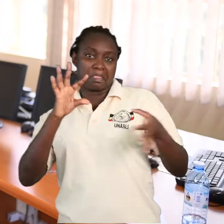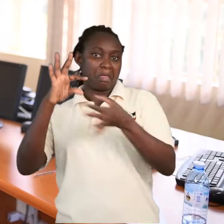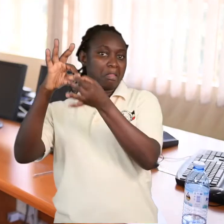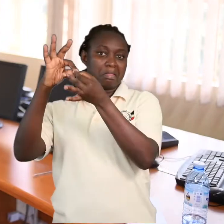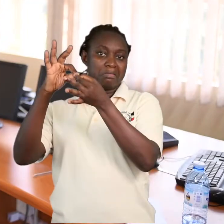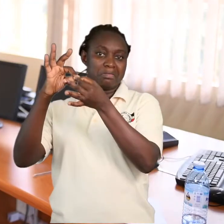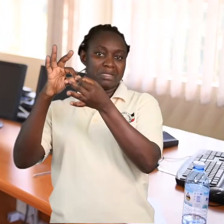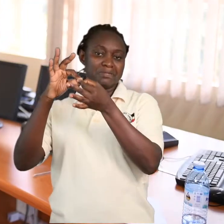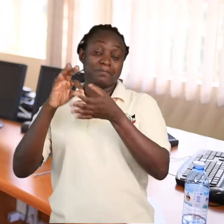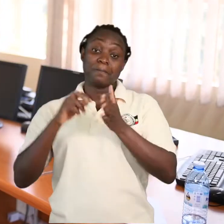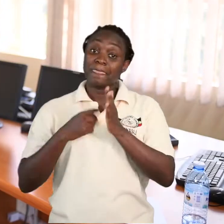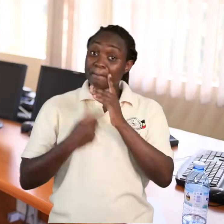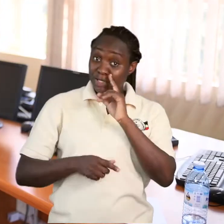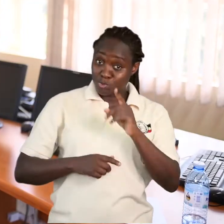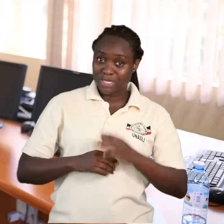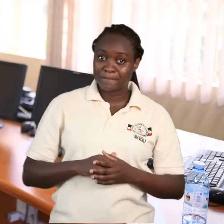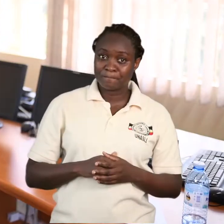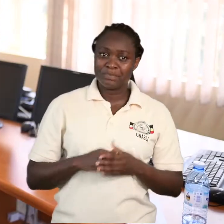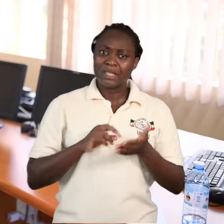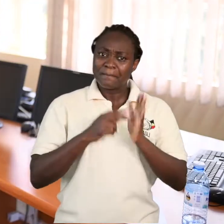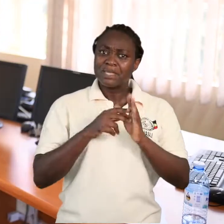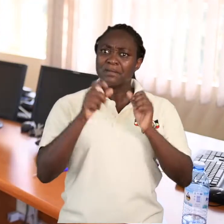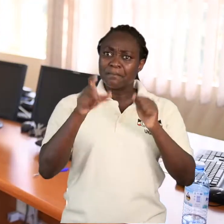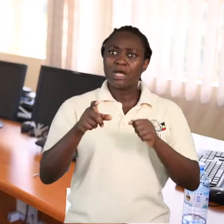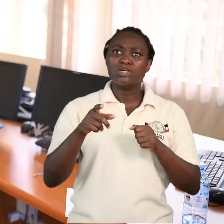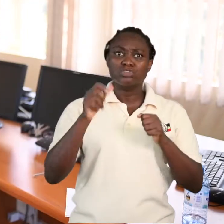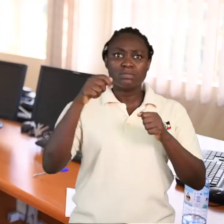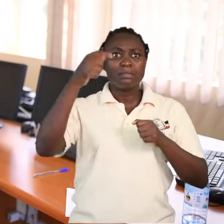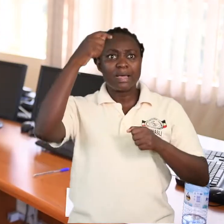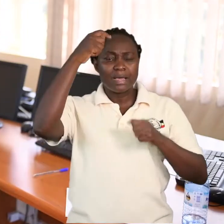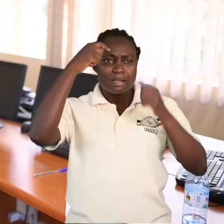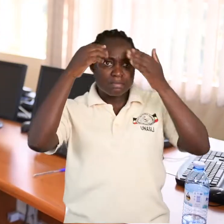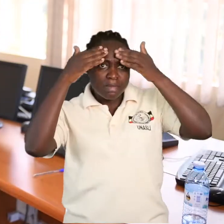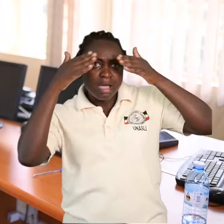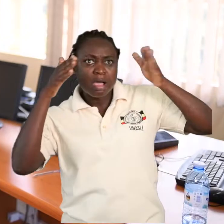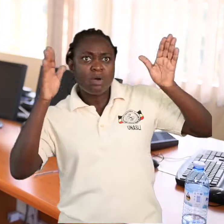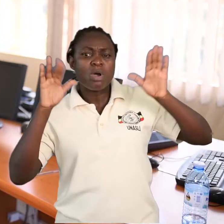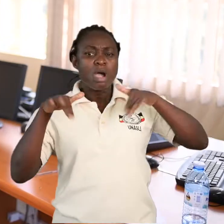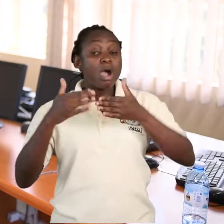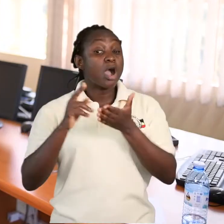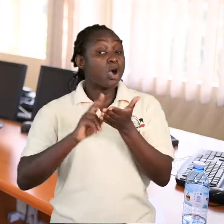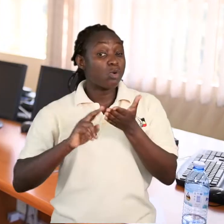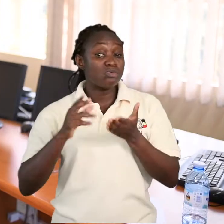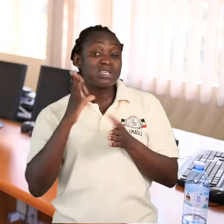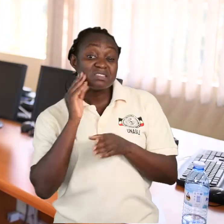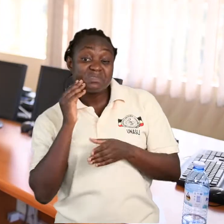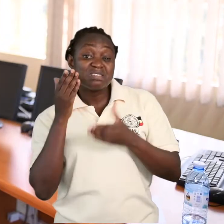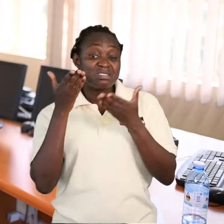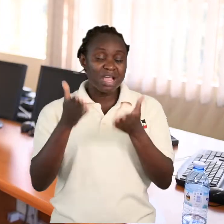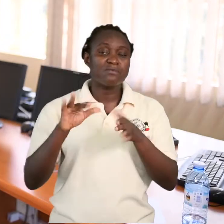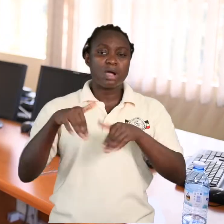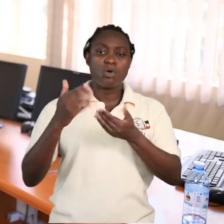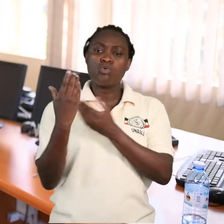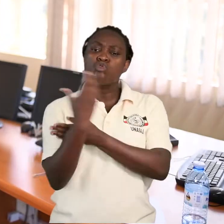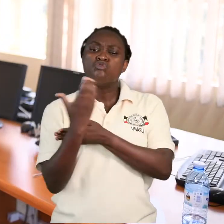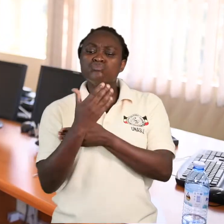That means you have to be in the know of the uses of computer and internet,